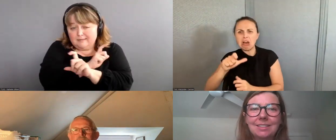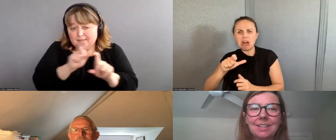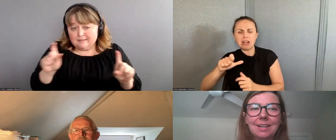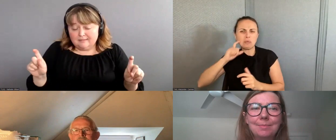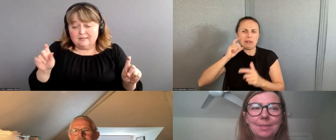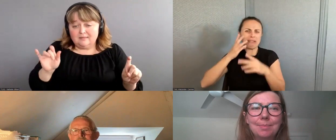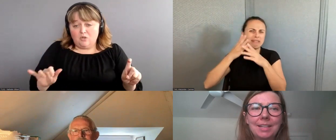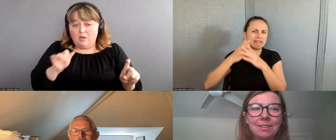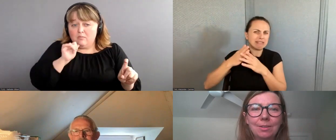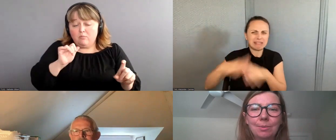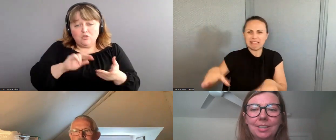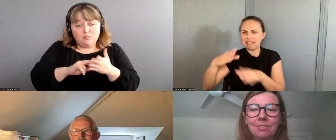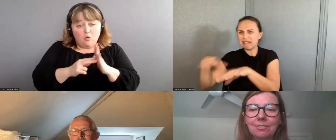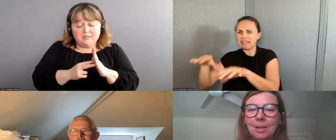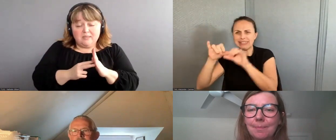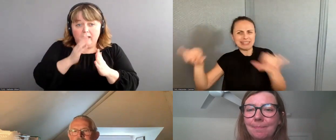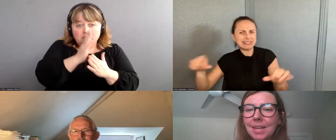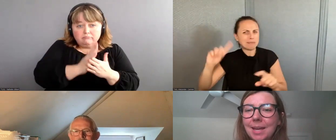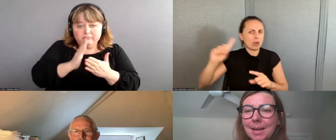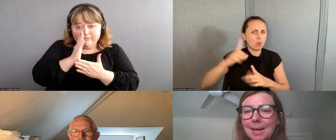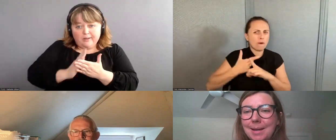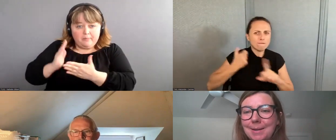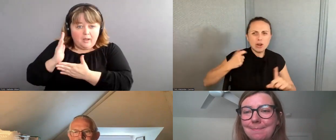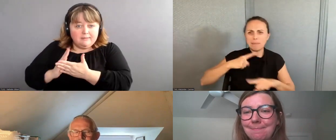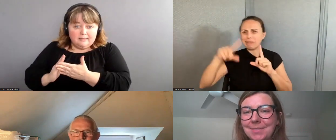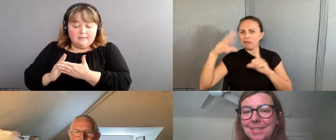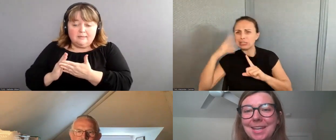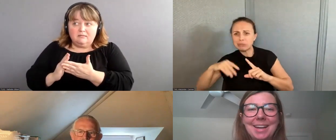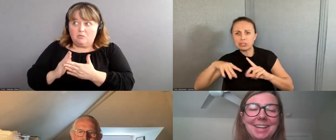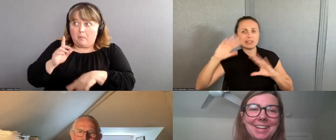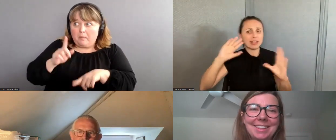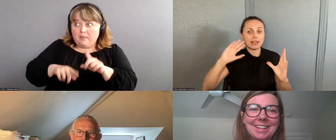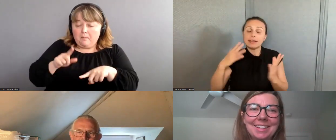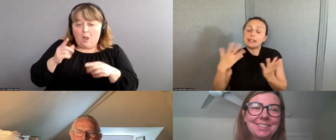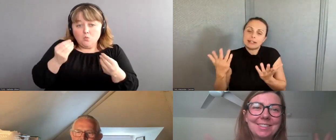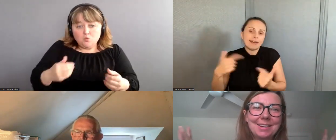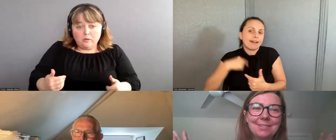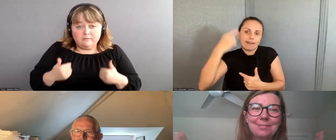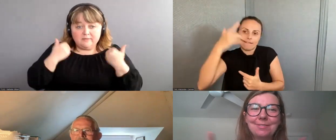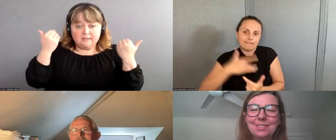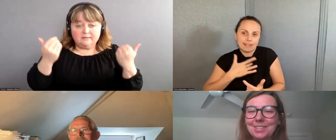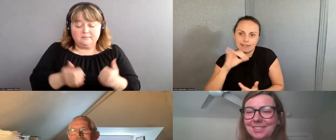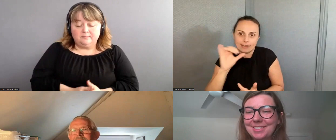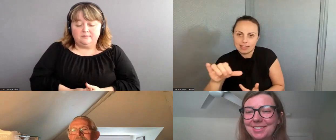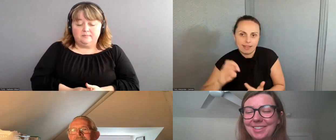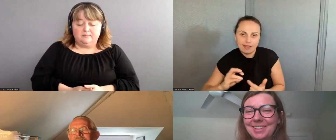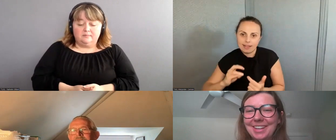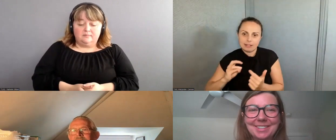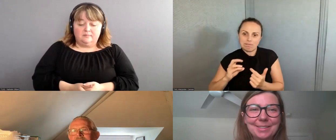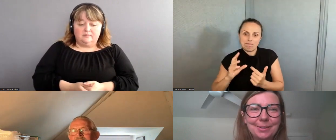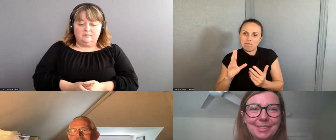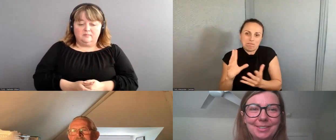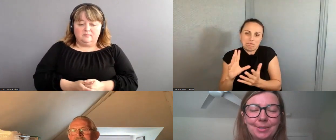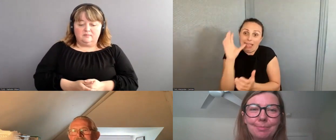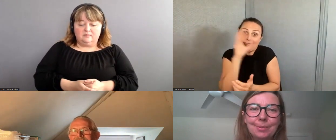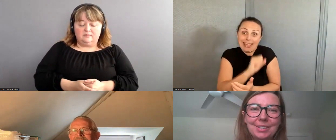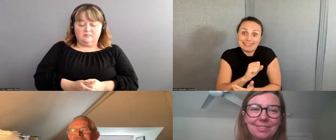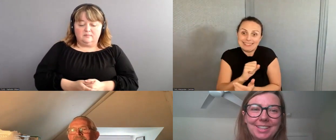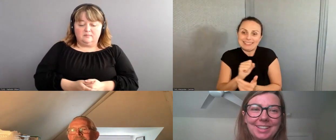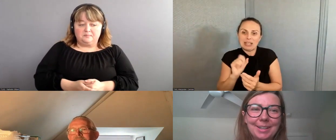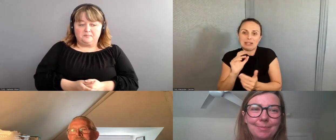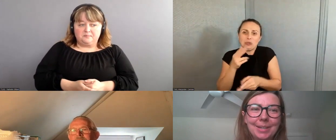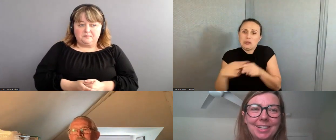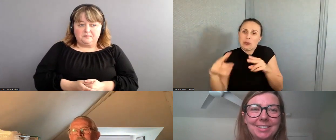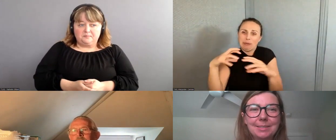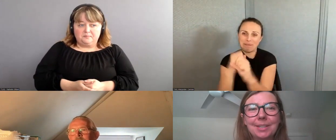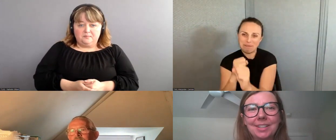fragmented, depending on where you're from. So yeah, I think that's kind of just to, I guess, go into it briefly